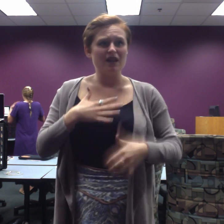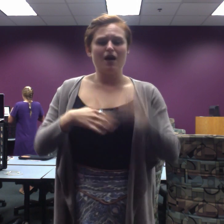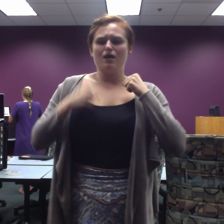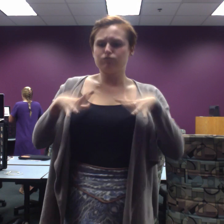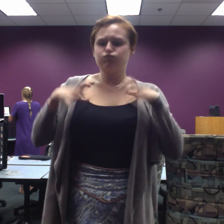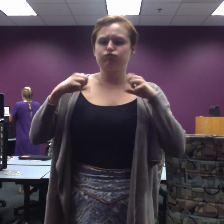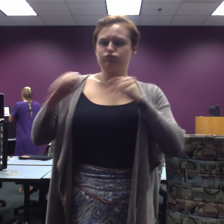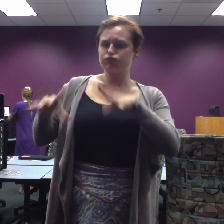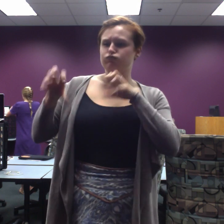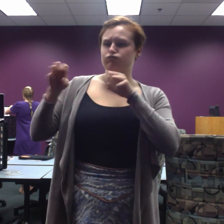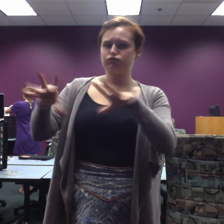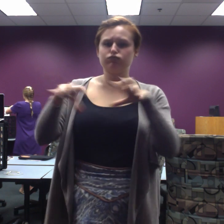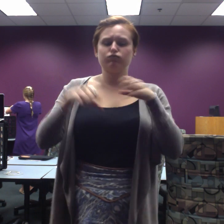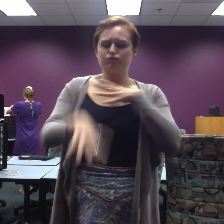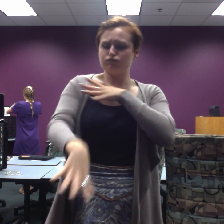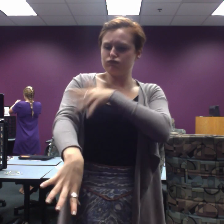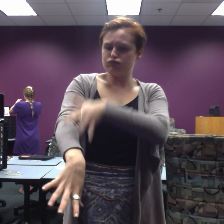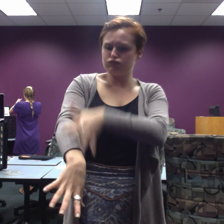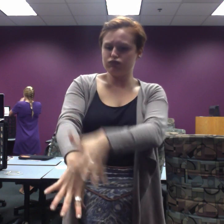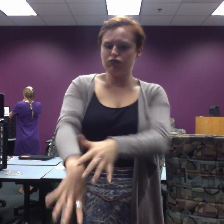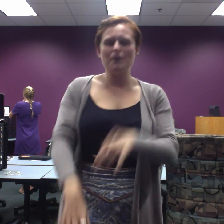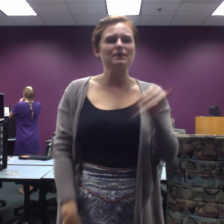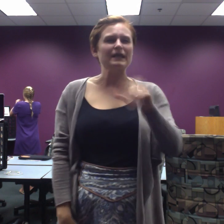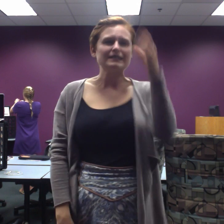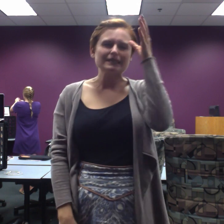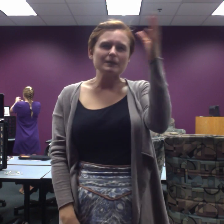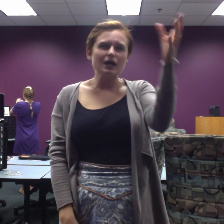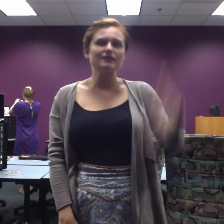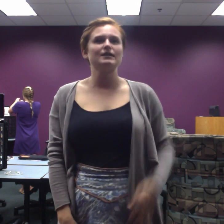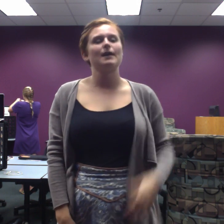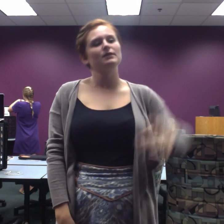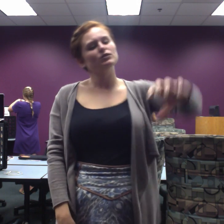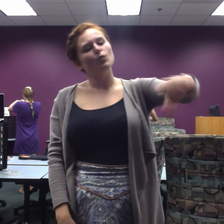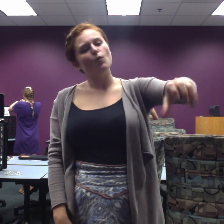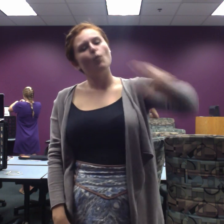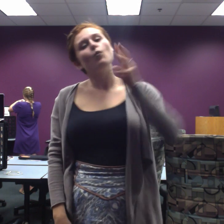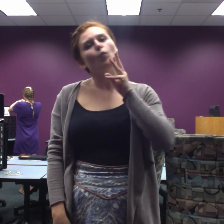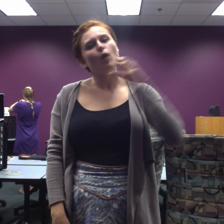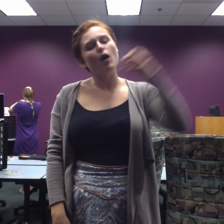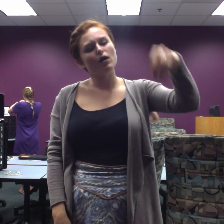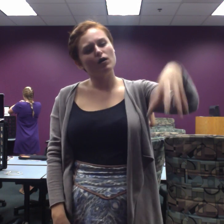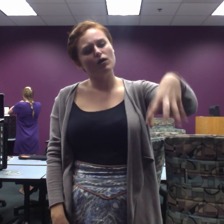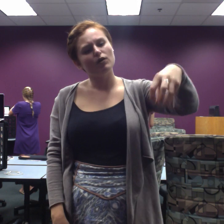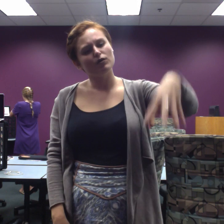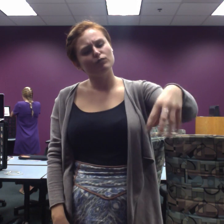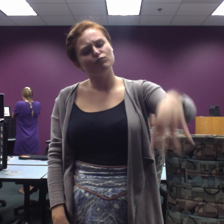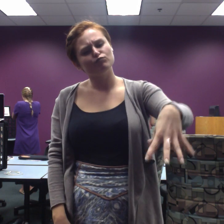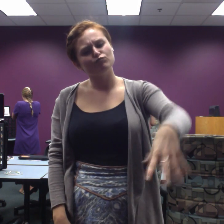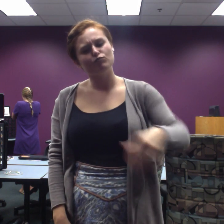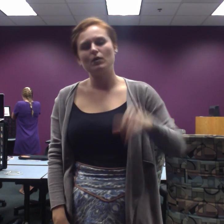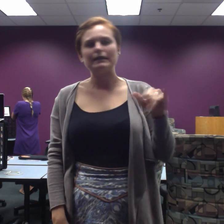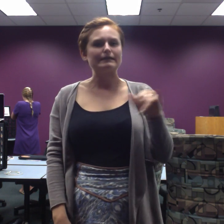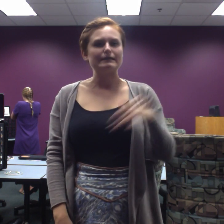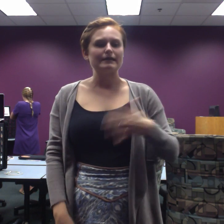on and you run the water, when you run the water really hard, or you want to run a lot of water,